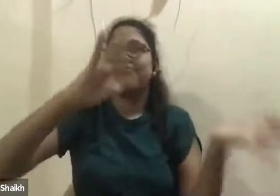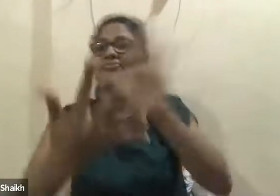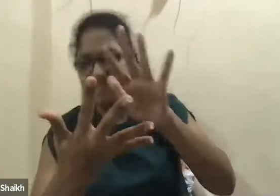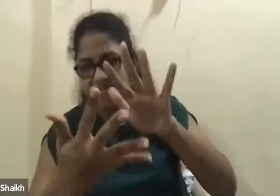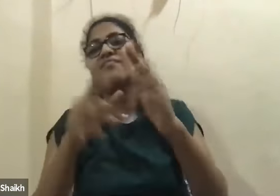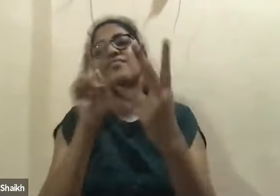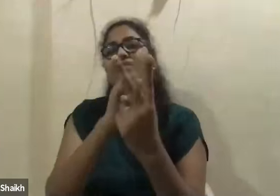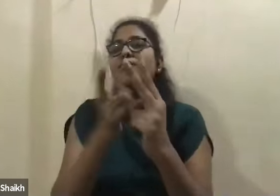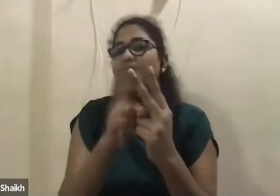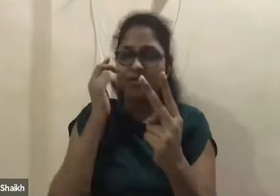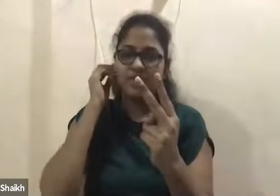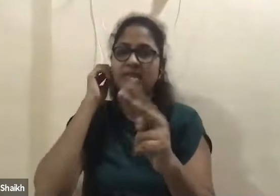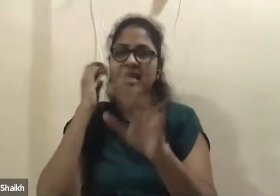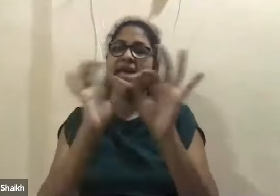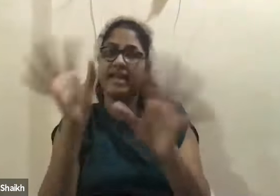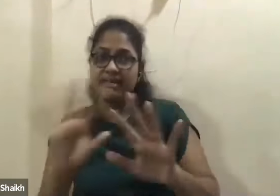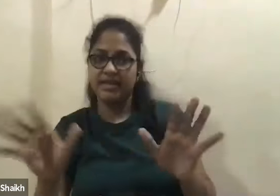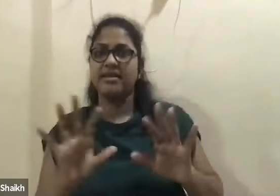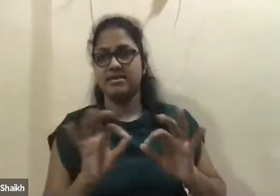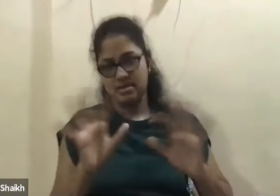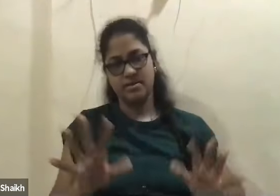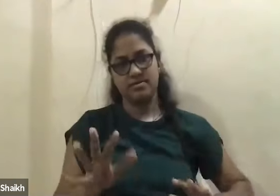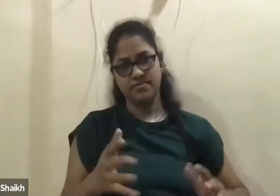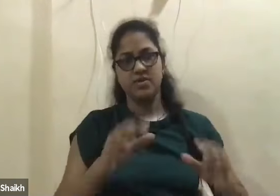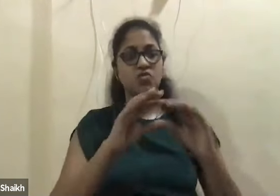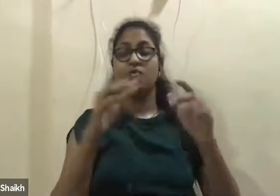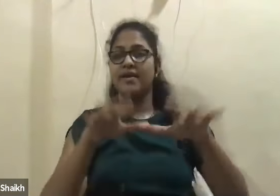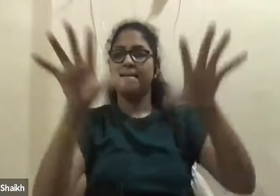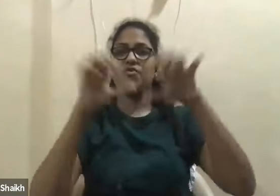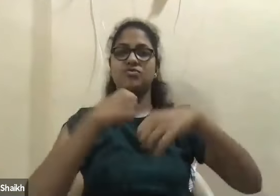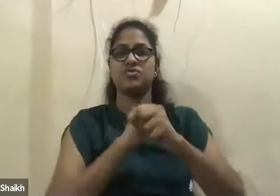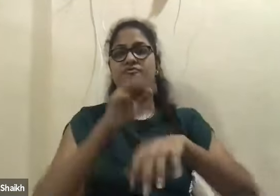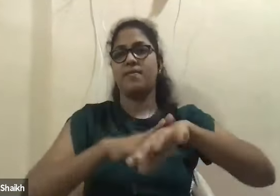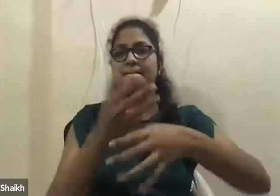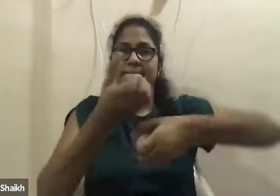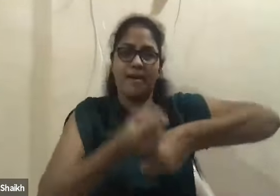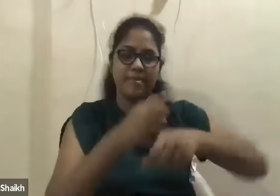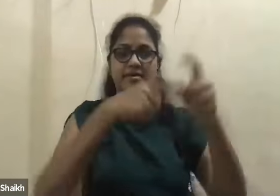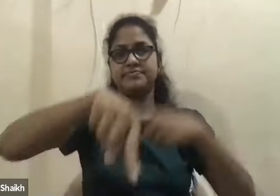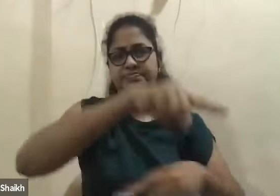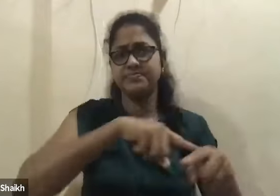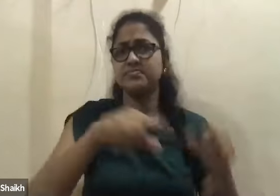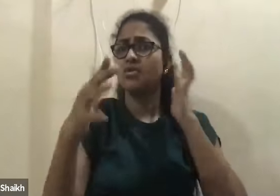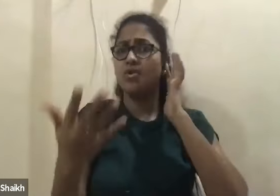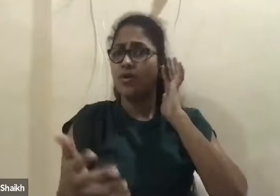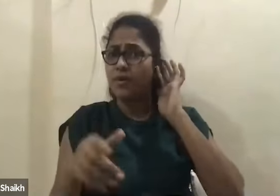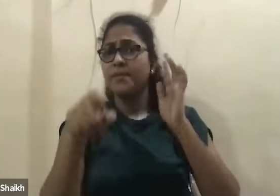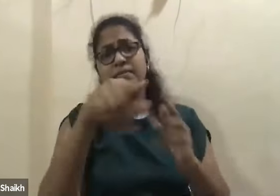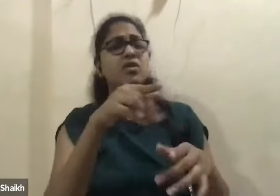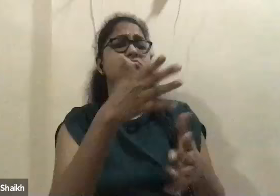right. the constitution of the trustees. Right, right. So you can also create a trust by way of a will. So the